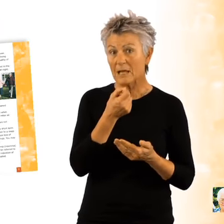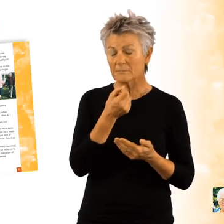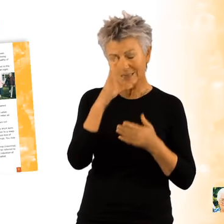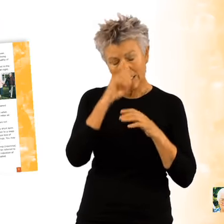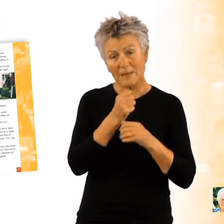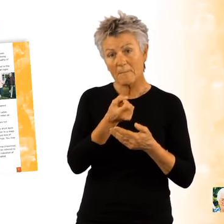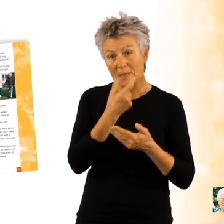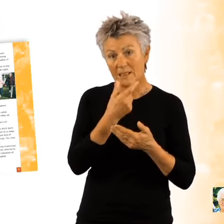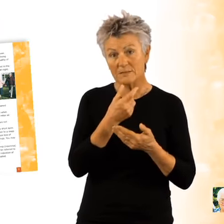problem.